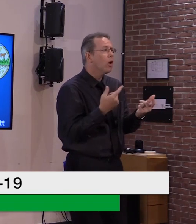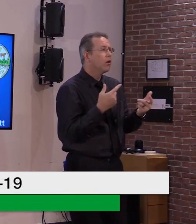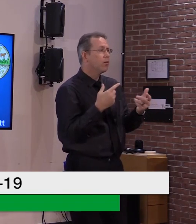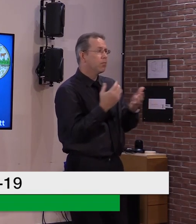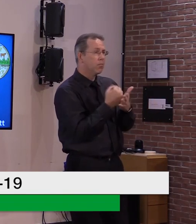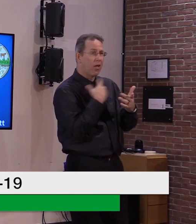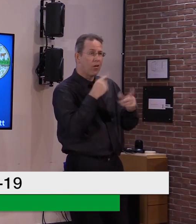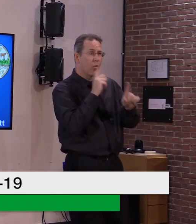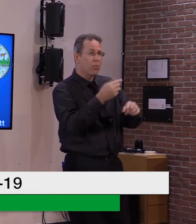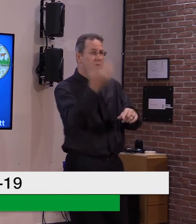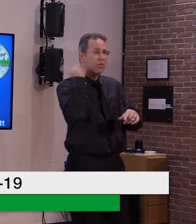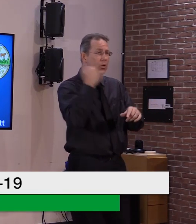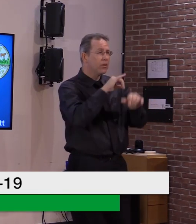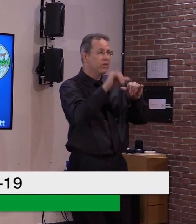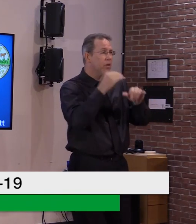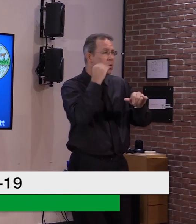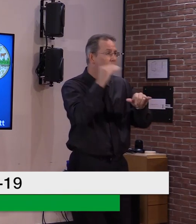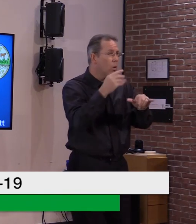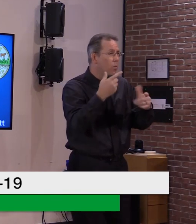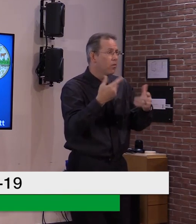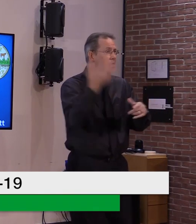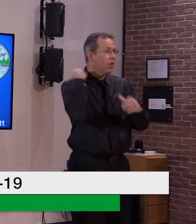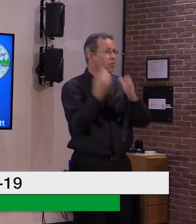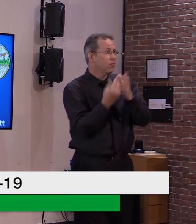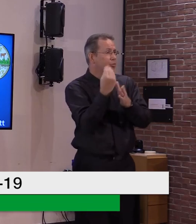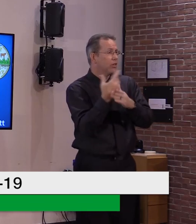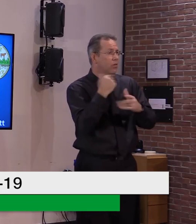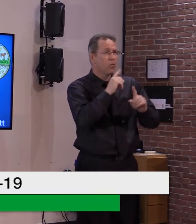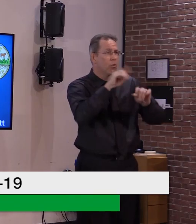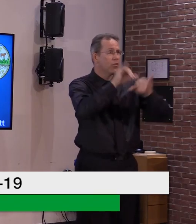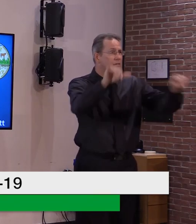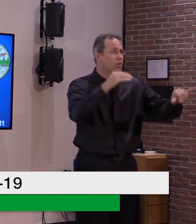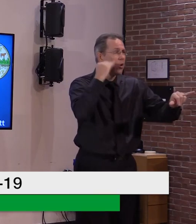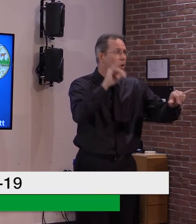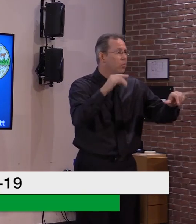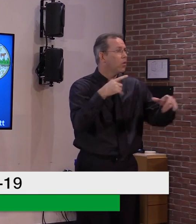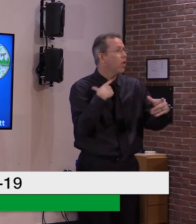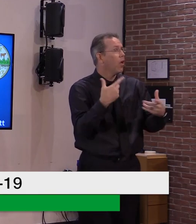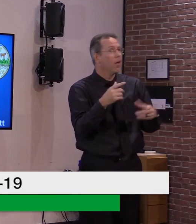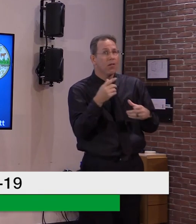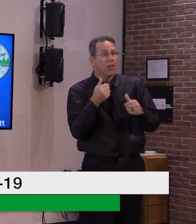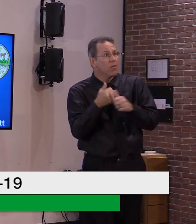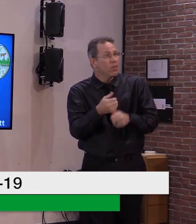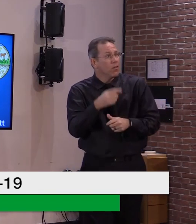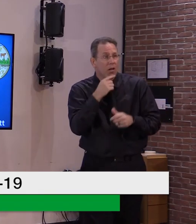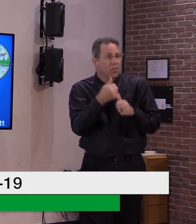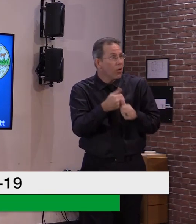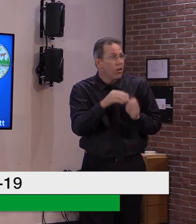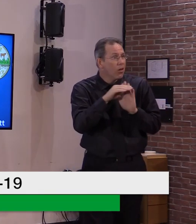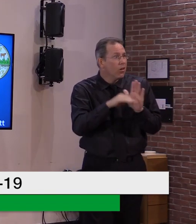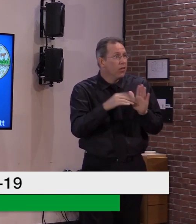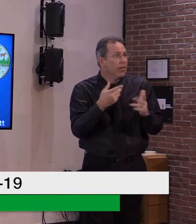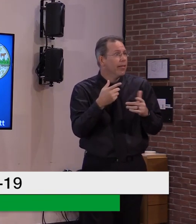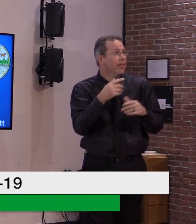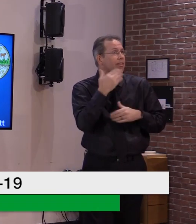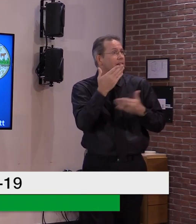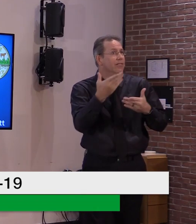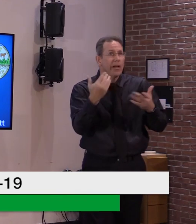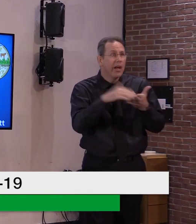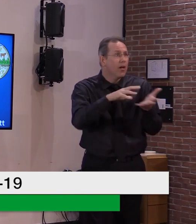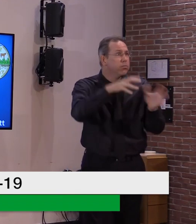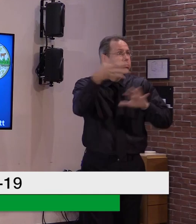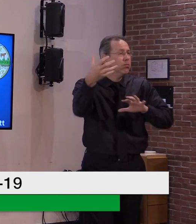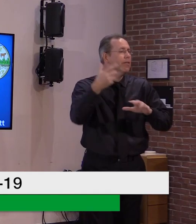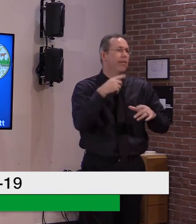there we don't want to close down any more of the economy than we have but certainly there are other approaches that we could take if